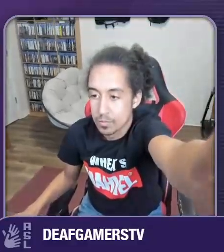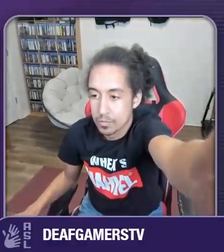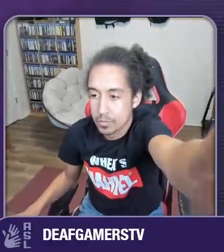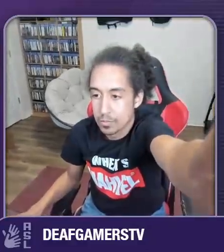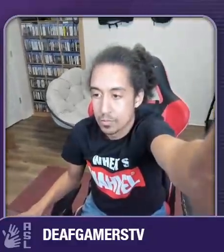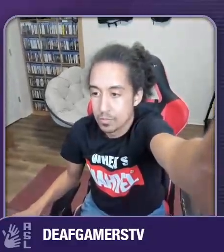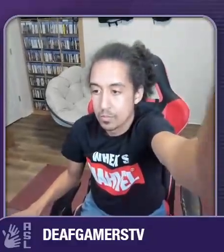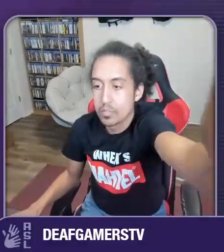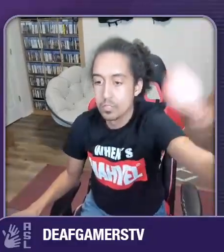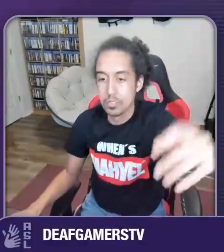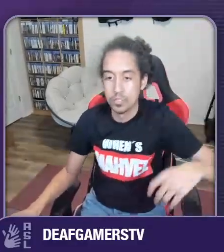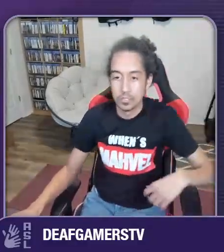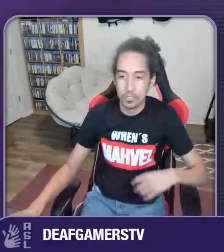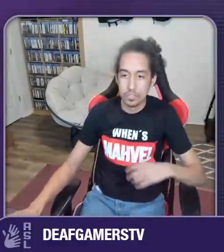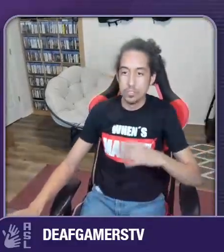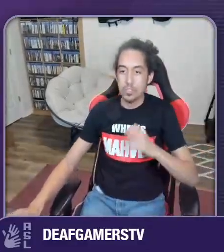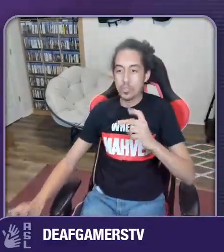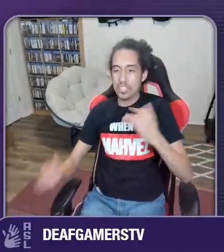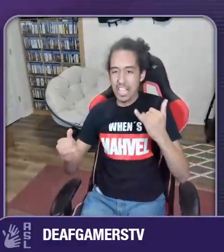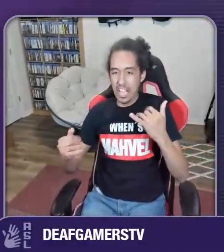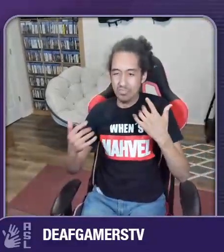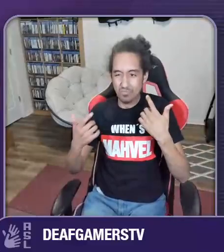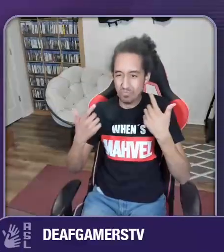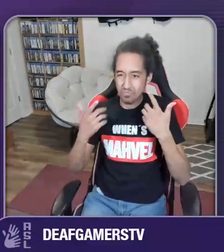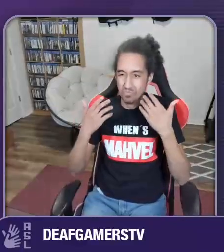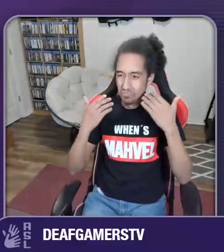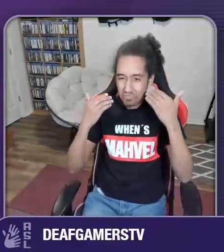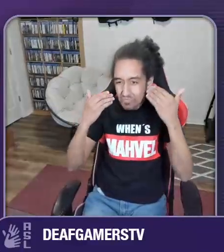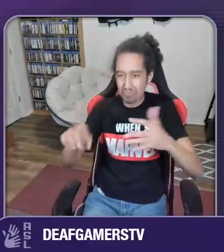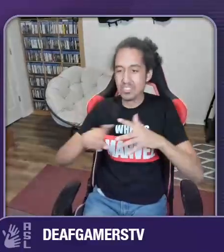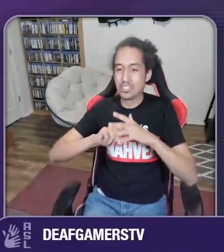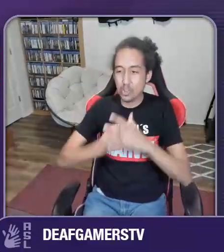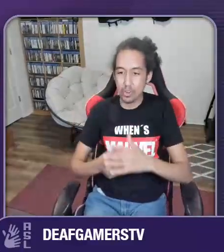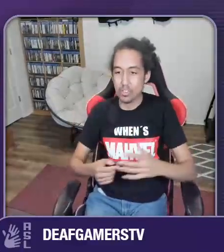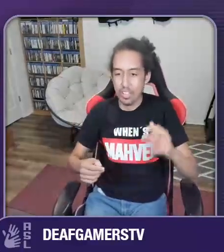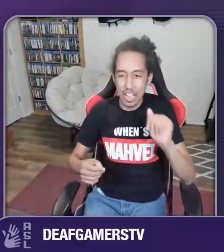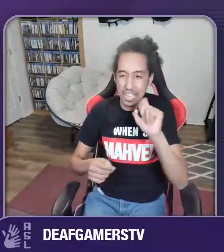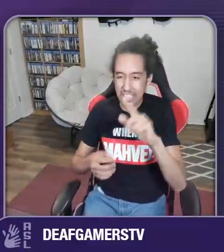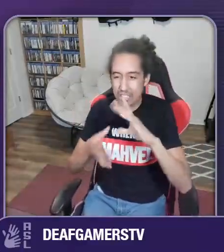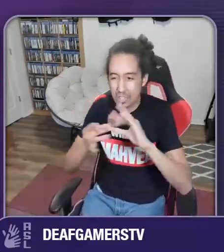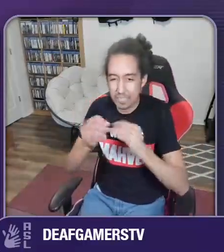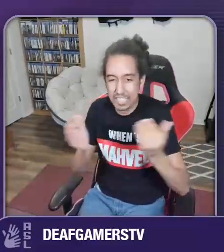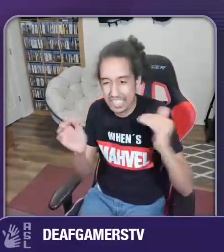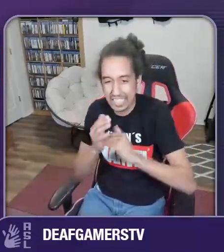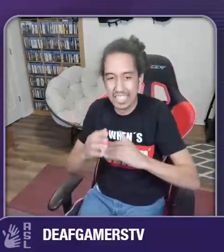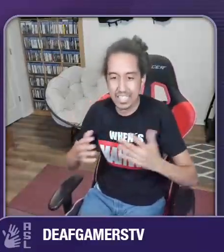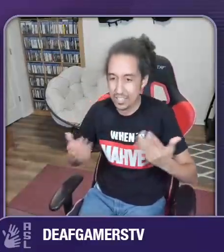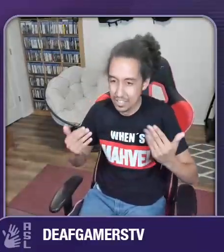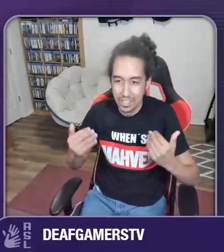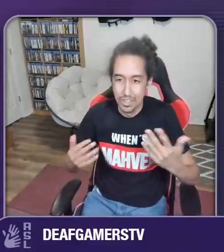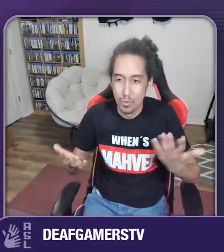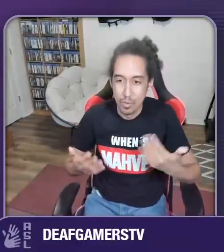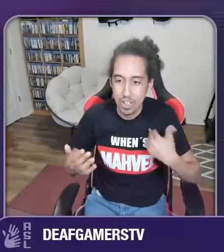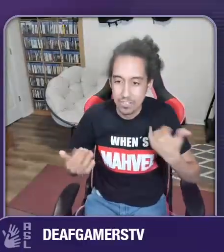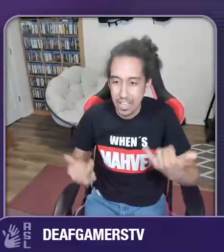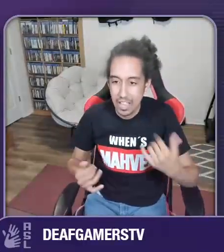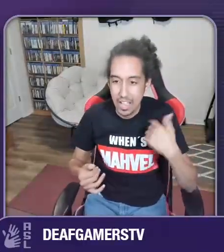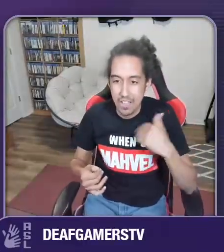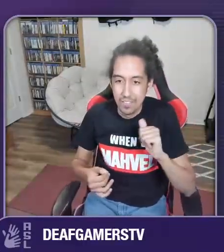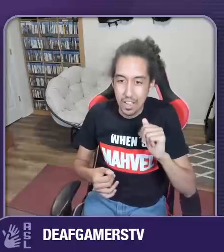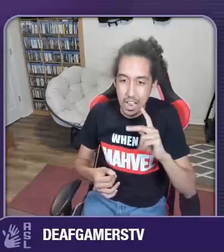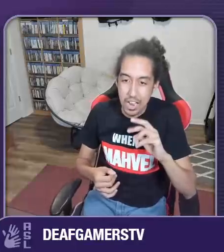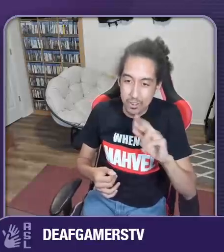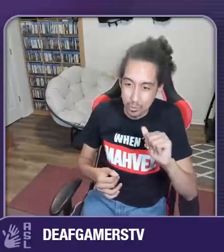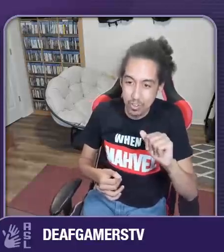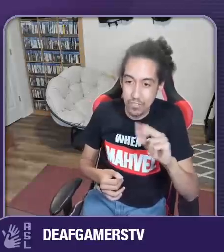they're actually keeping the space a little bit. Don't want to overcommit too much when Metro M has all these resources at their side. That being said, Jazdero could